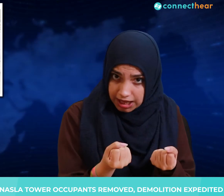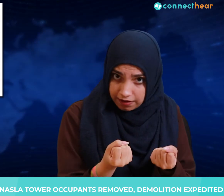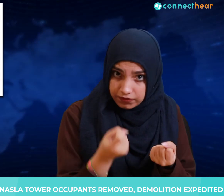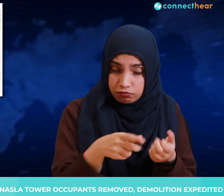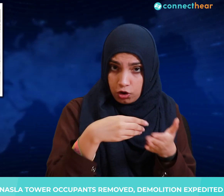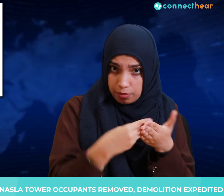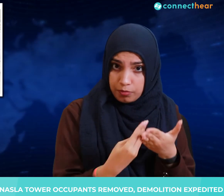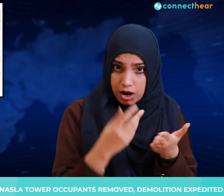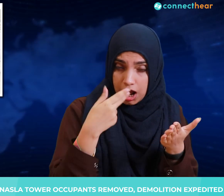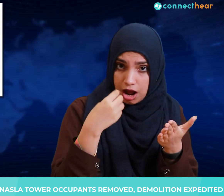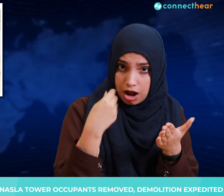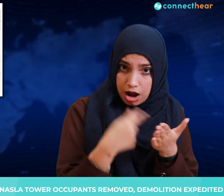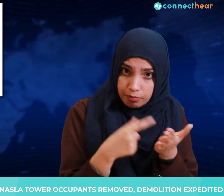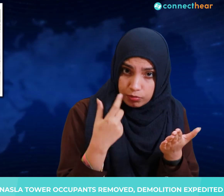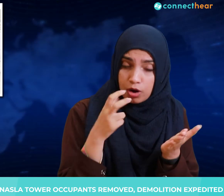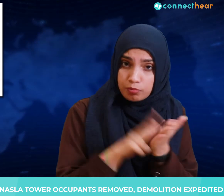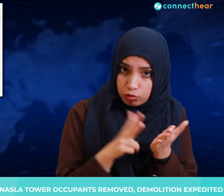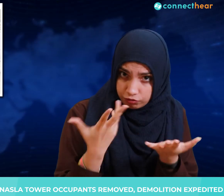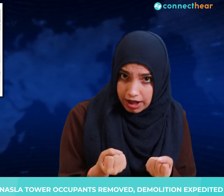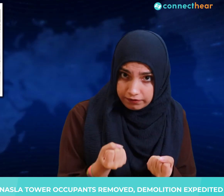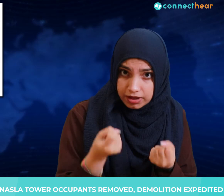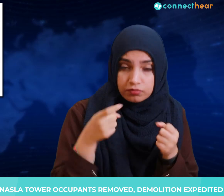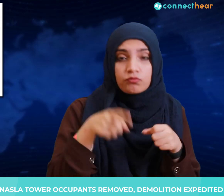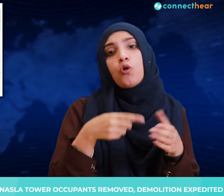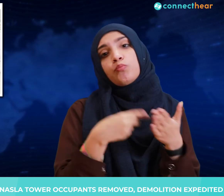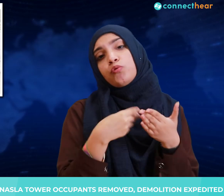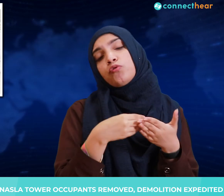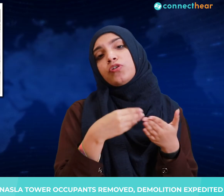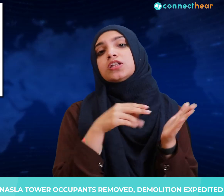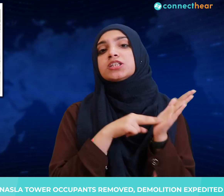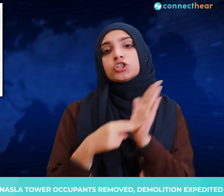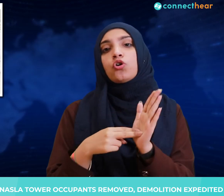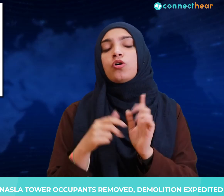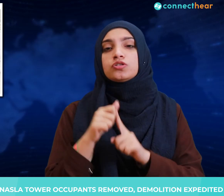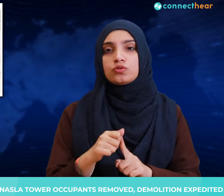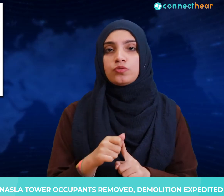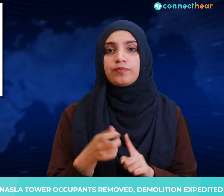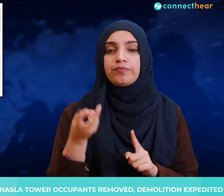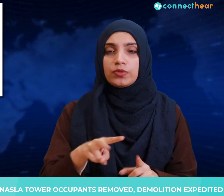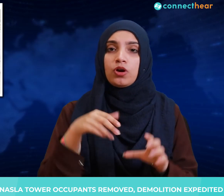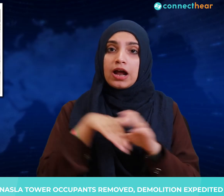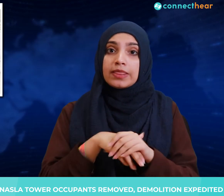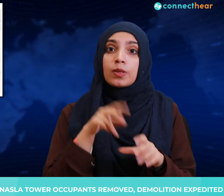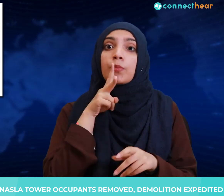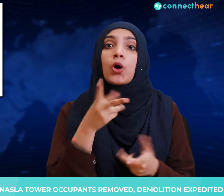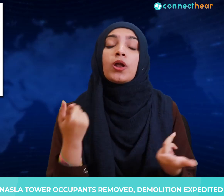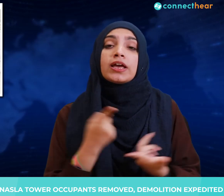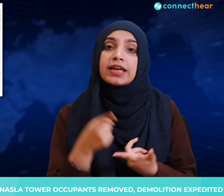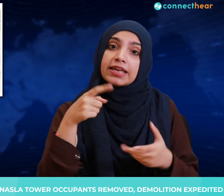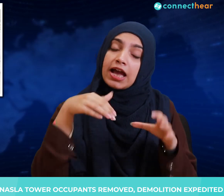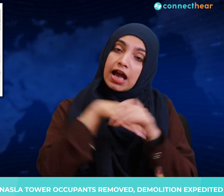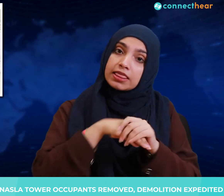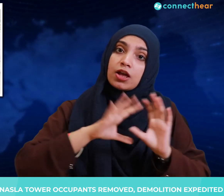The court observed that Commissioner Karachi has also categorically stated that all excess